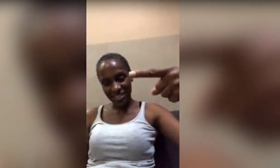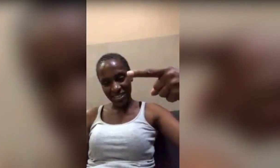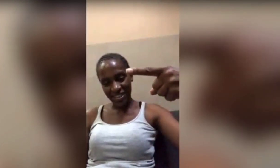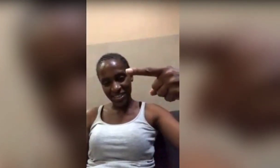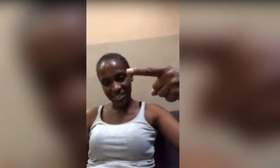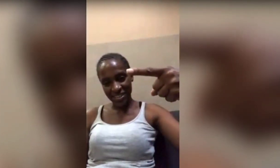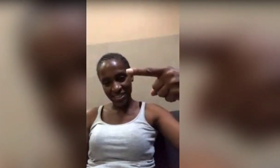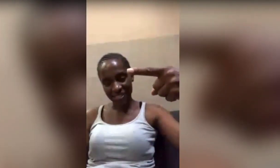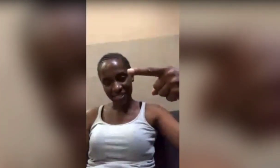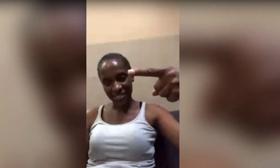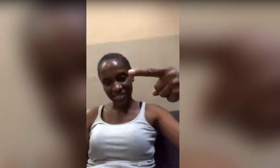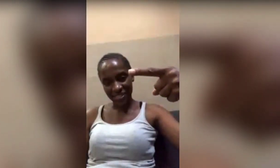H.